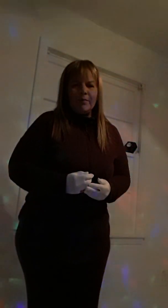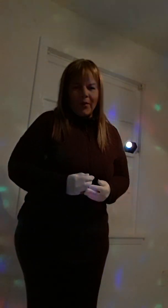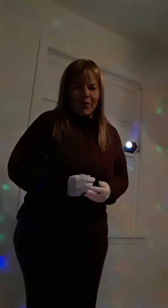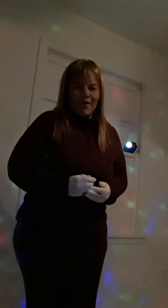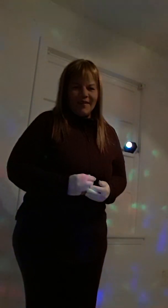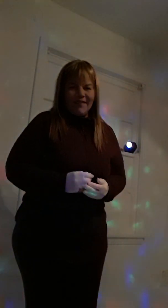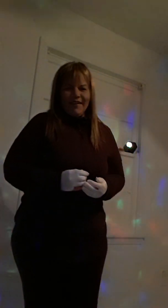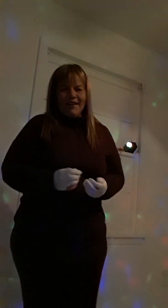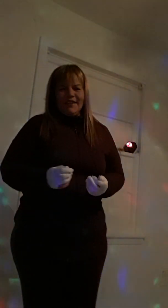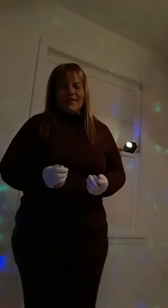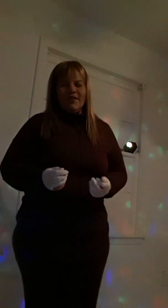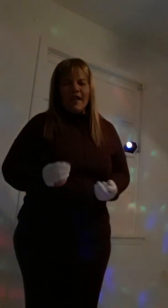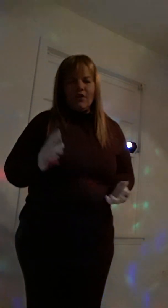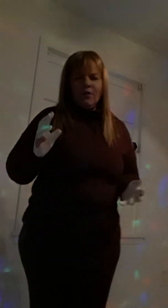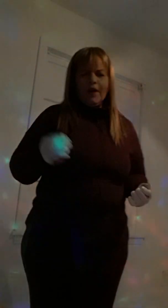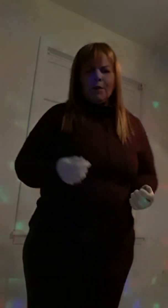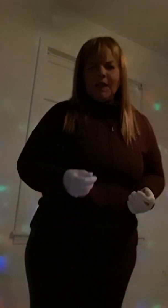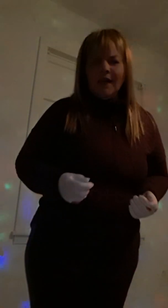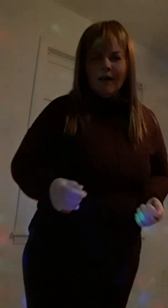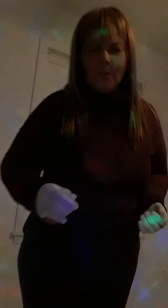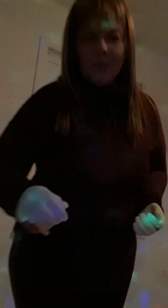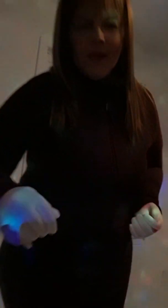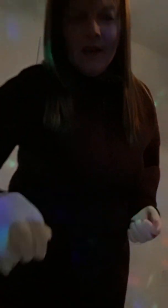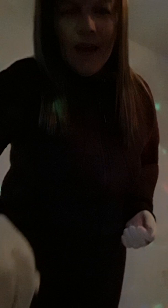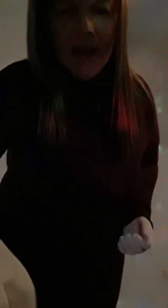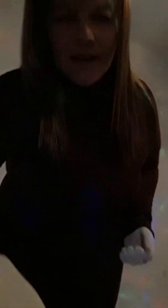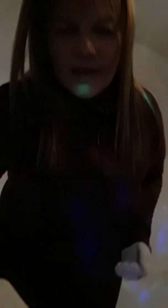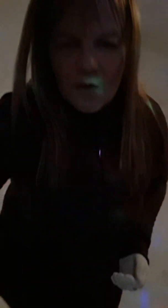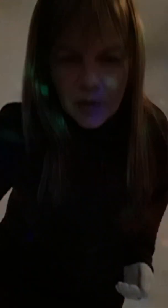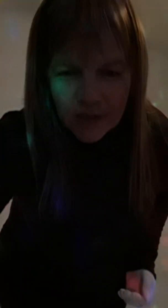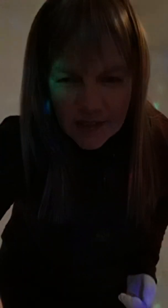more. So thank you for everything. And we're still